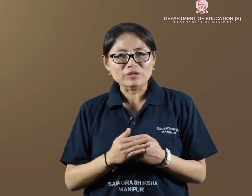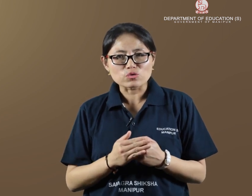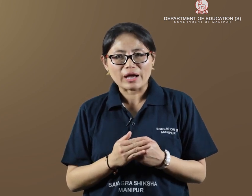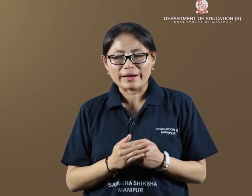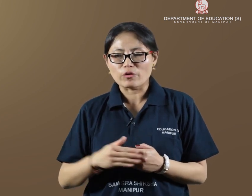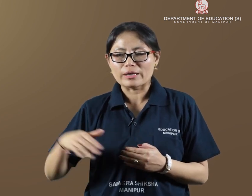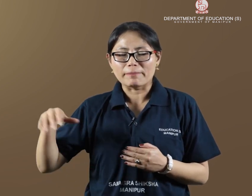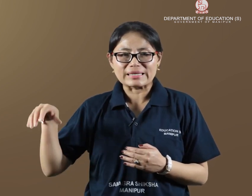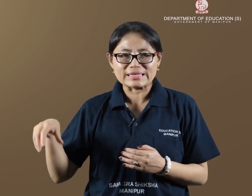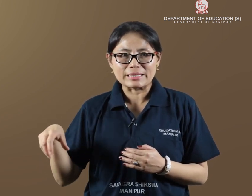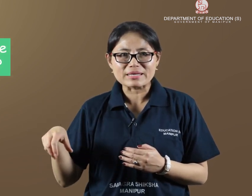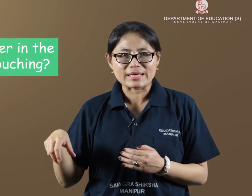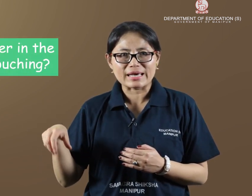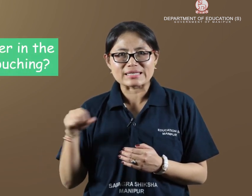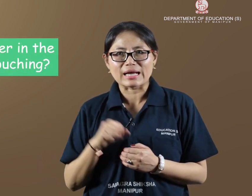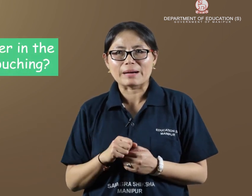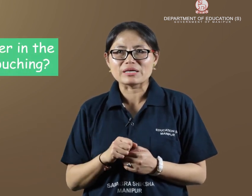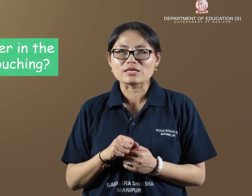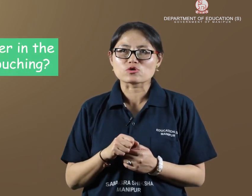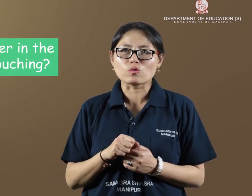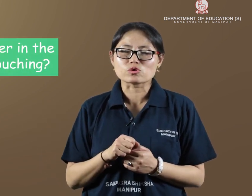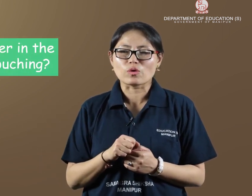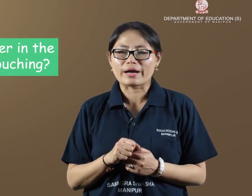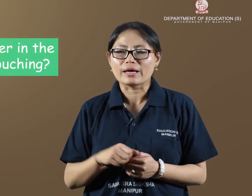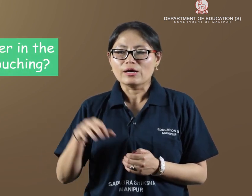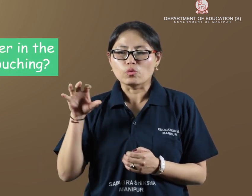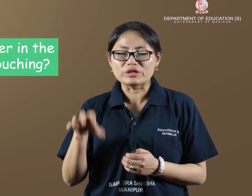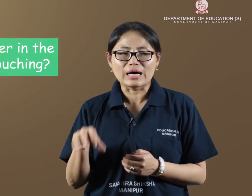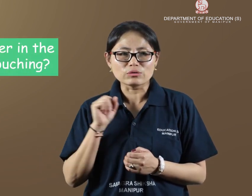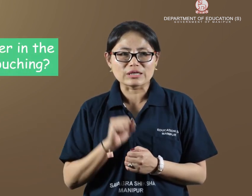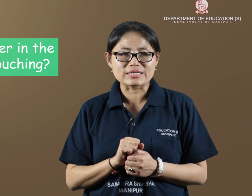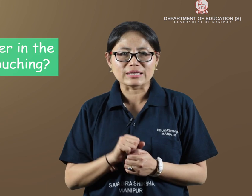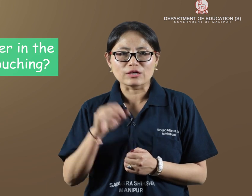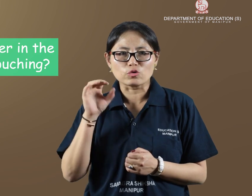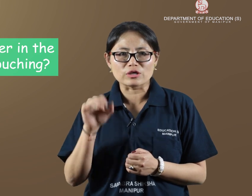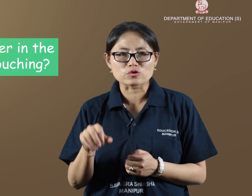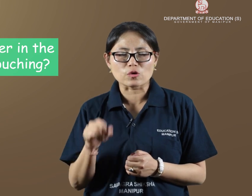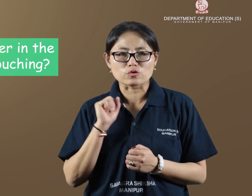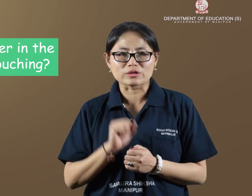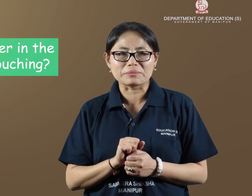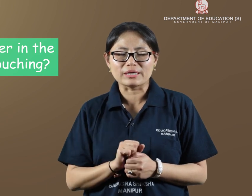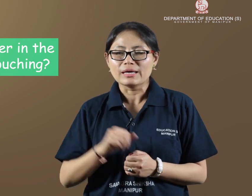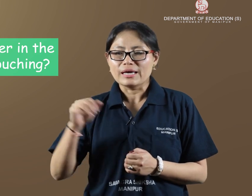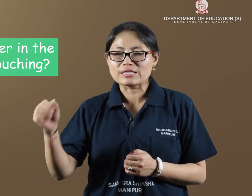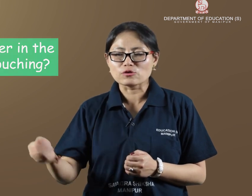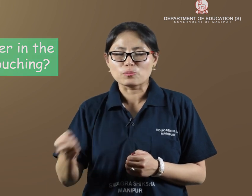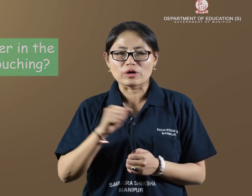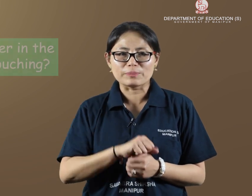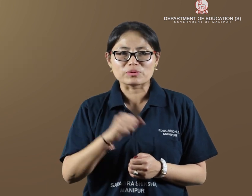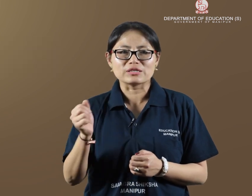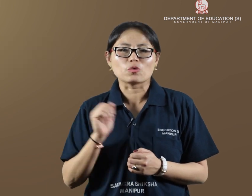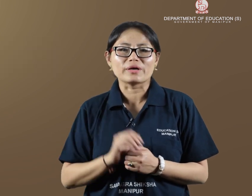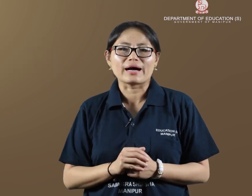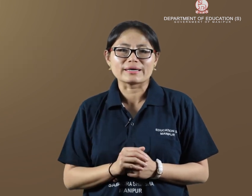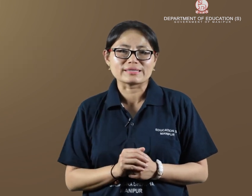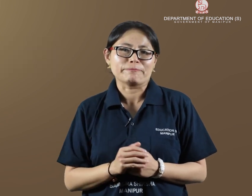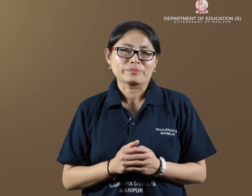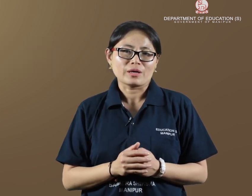da sungai re koina balti nama se ising hapa ising so so hai re without touching nang kut na so so ta vida ising do pukhat pusin to waya ga dra so